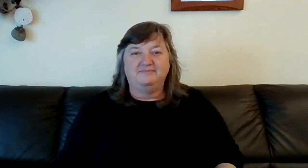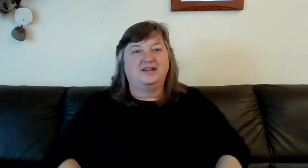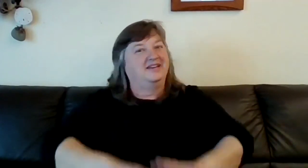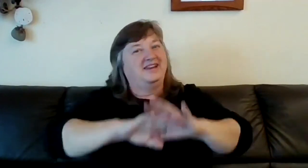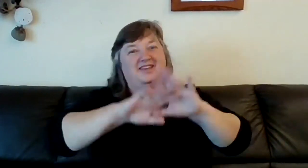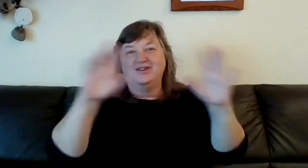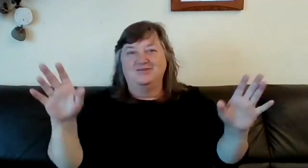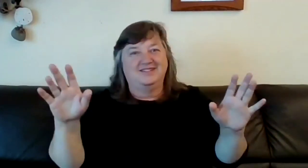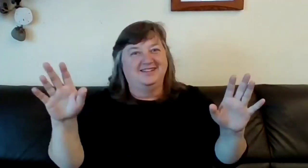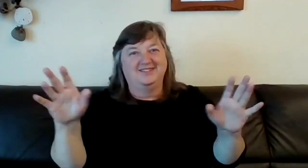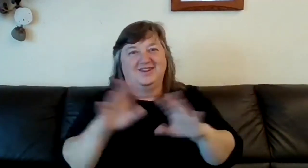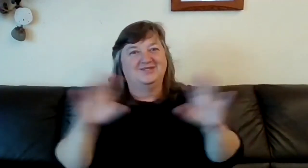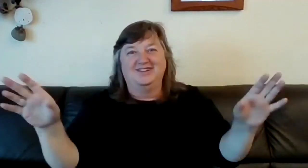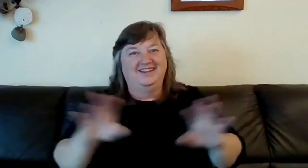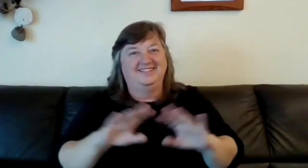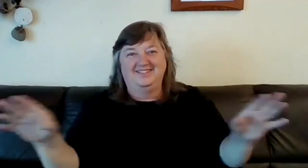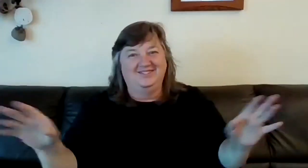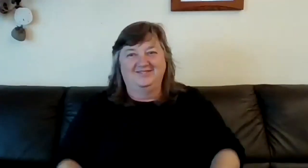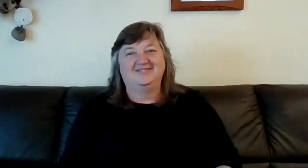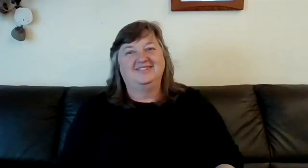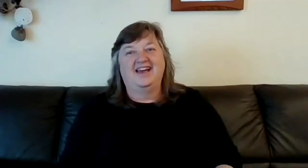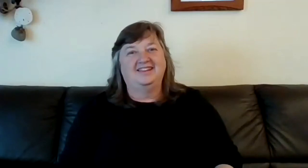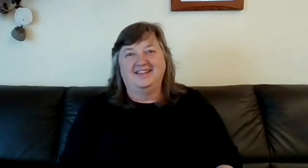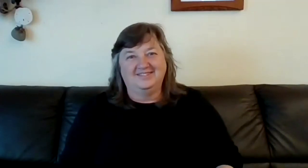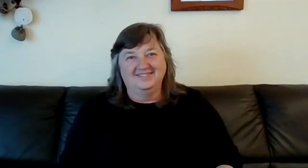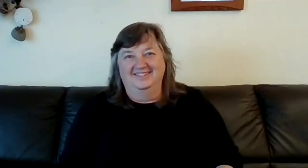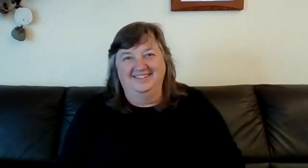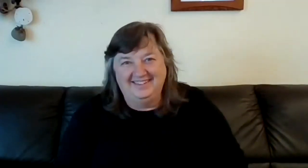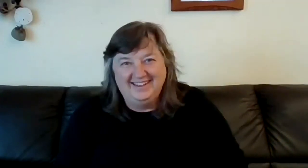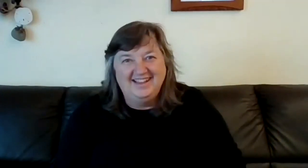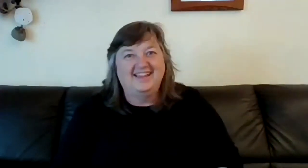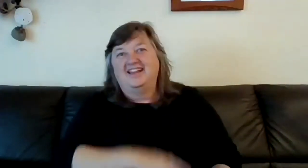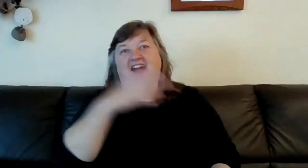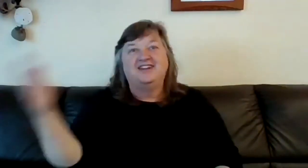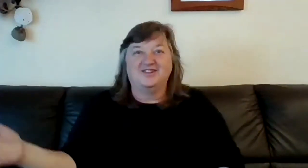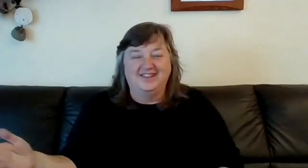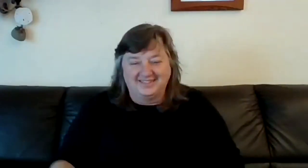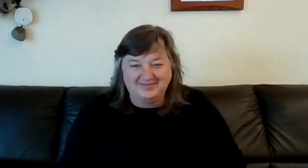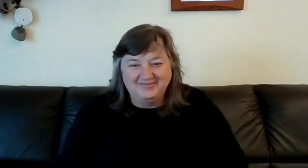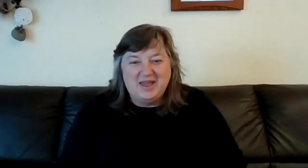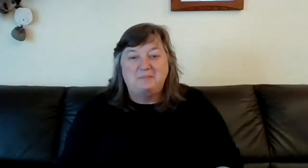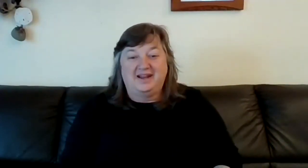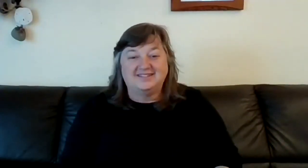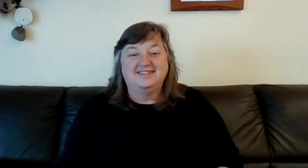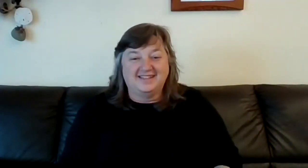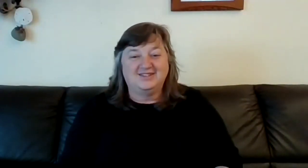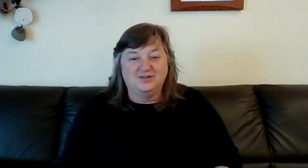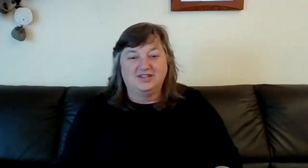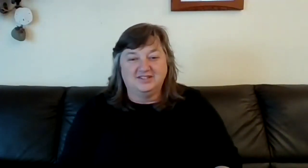But you know, sentence structure we'll get into later, like another class. But that's a good question.